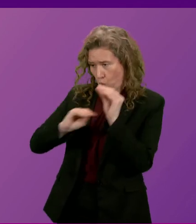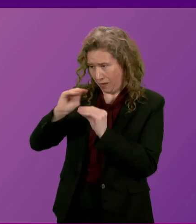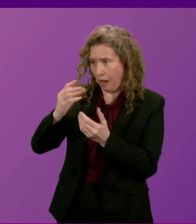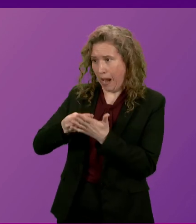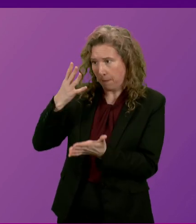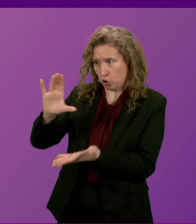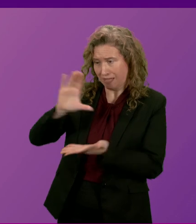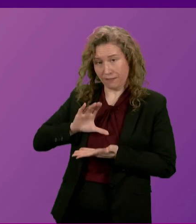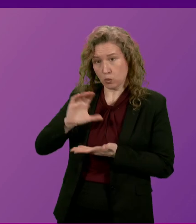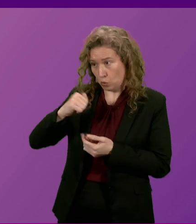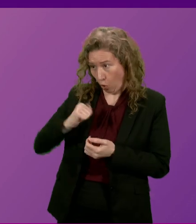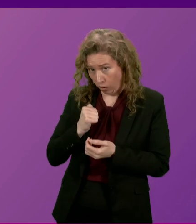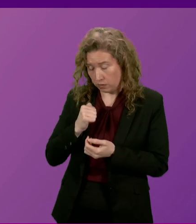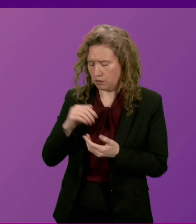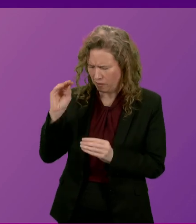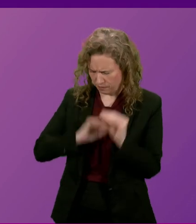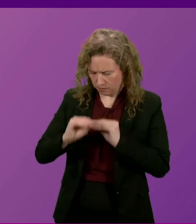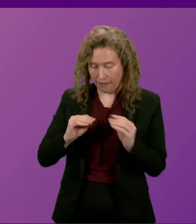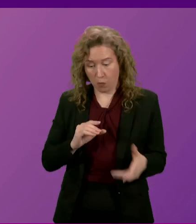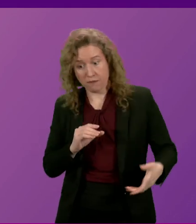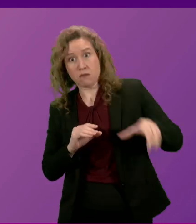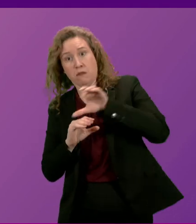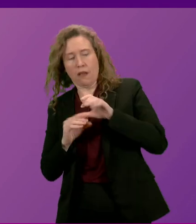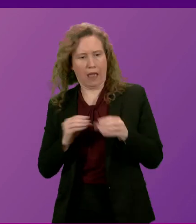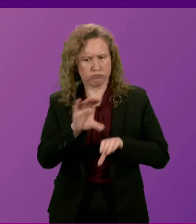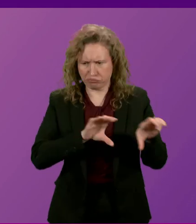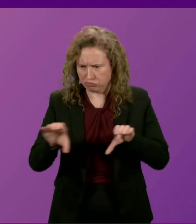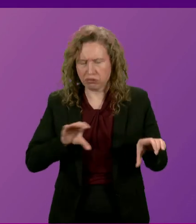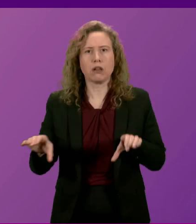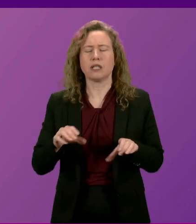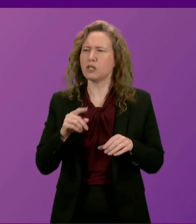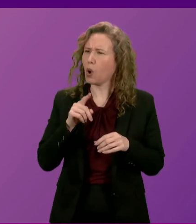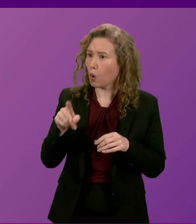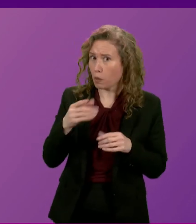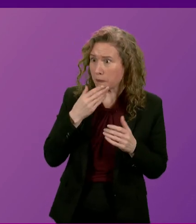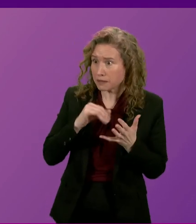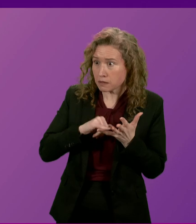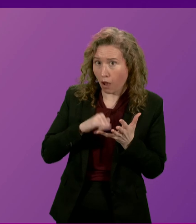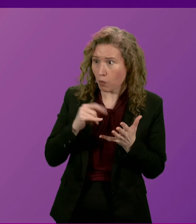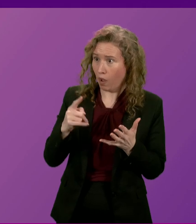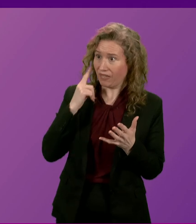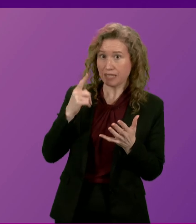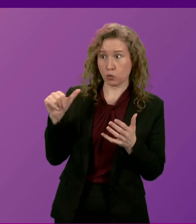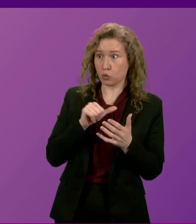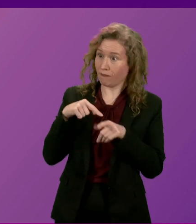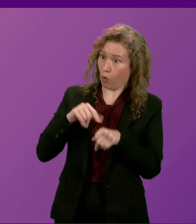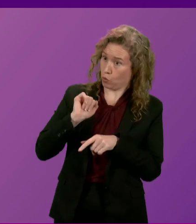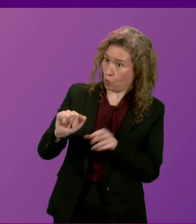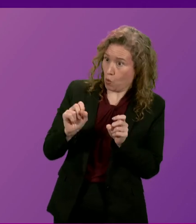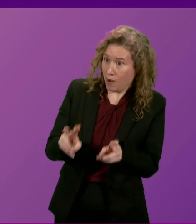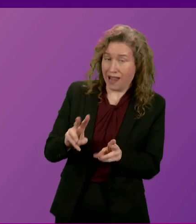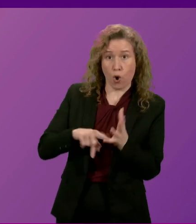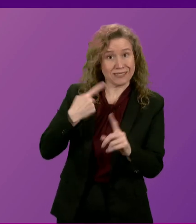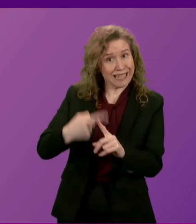because of the commitment of this government. So if Mr. Sarwar thinks it will help by following his approach on taxation, which